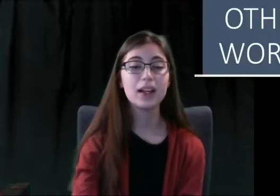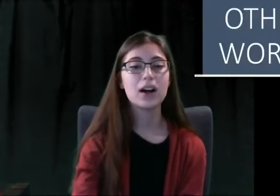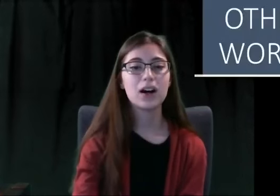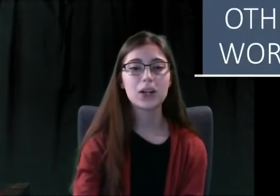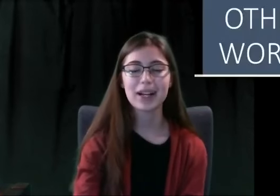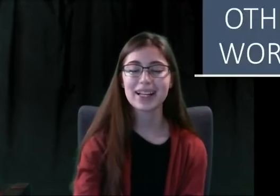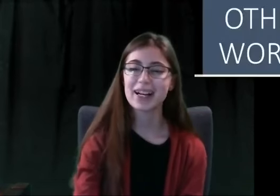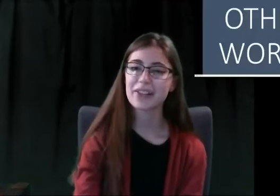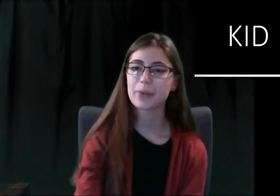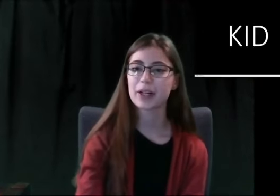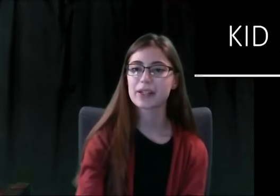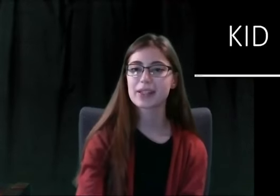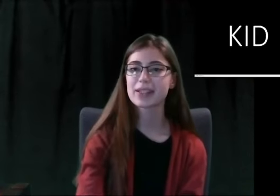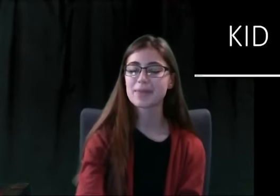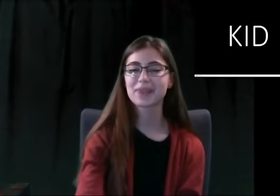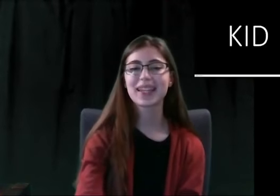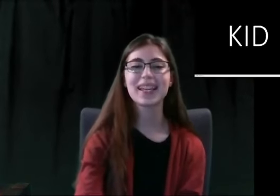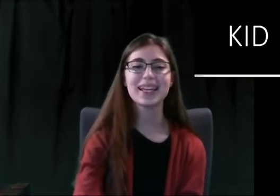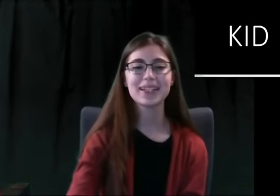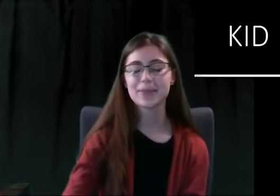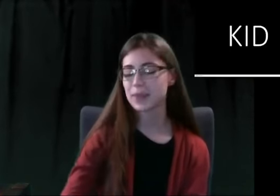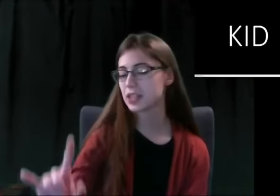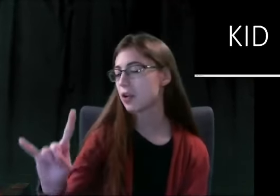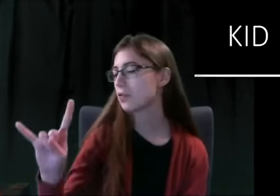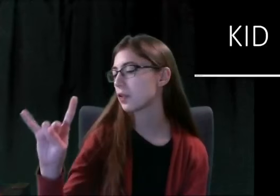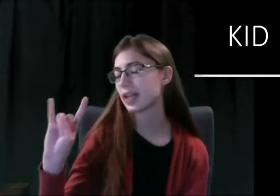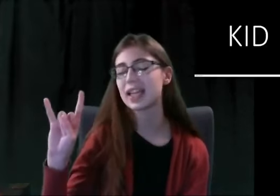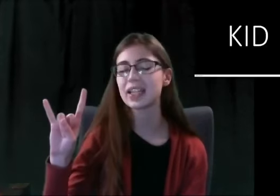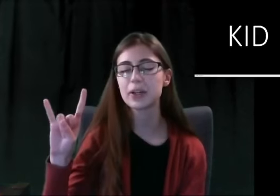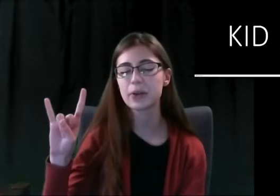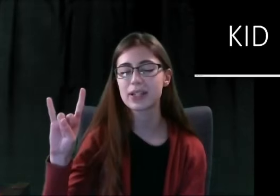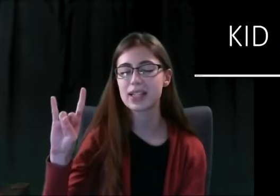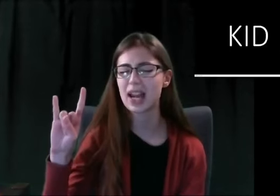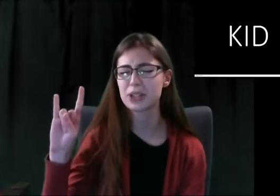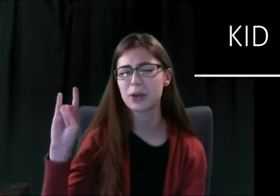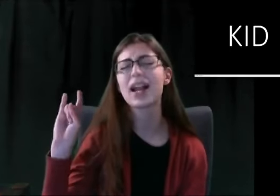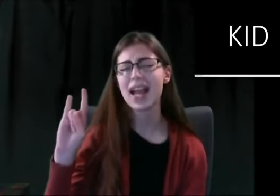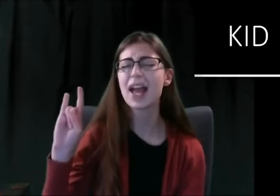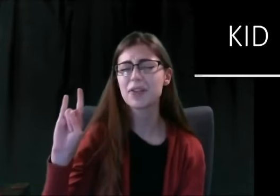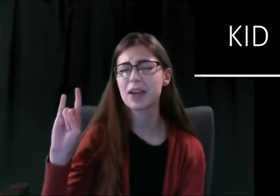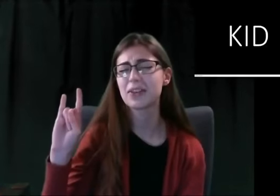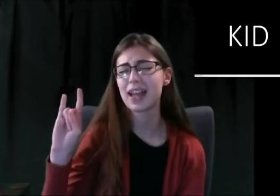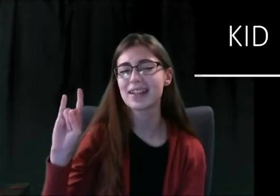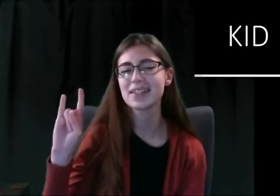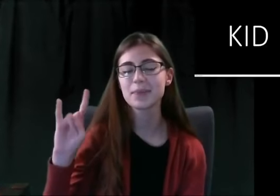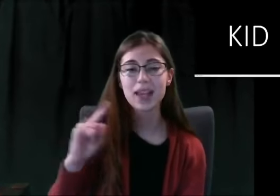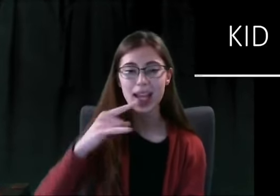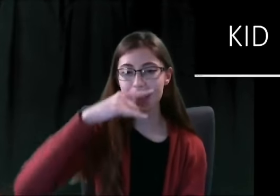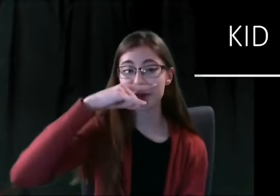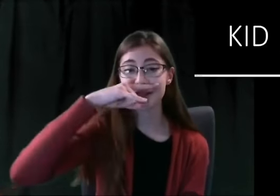All right, other words. Kid. So for kid, you're going to get out your heavy metal hand and you're going to